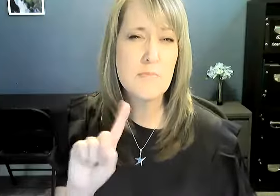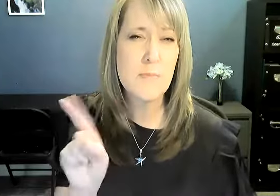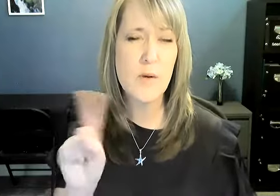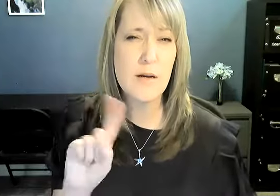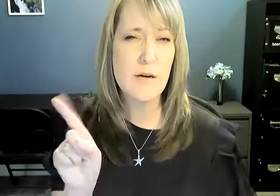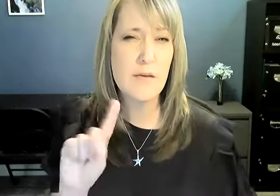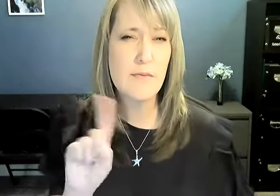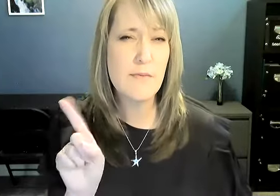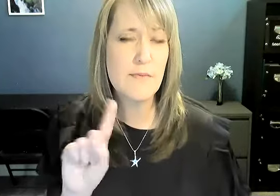Where?